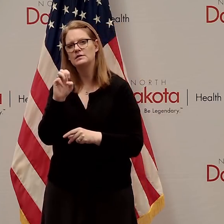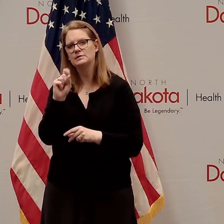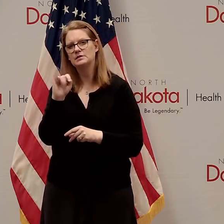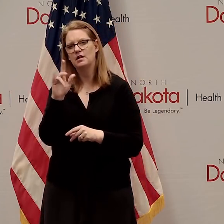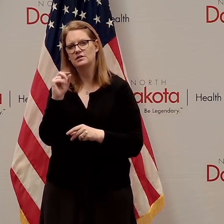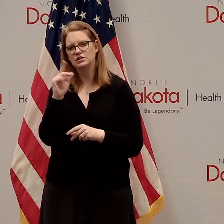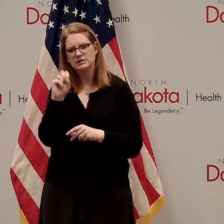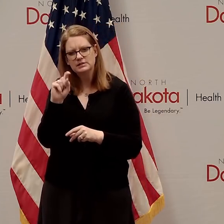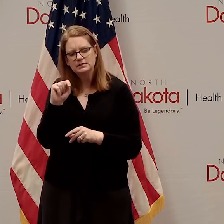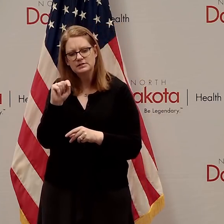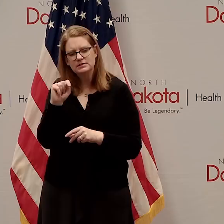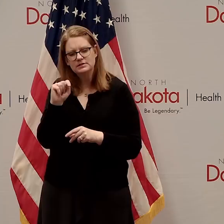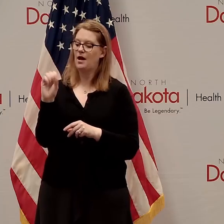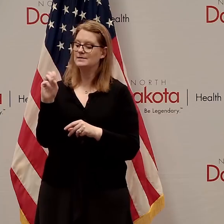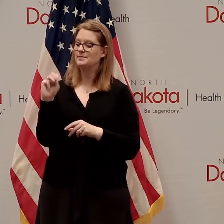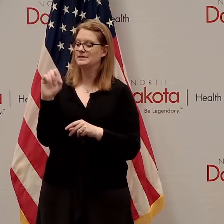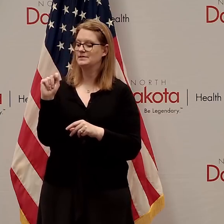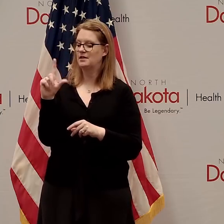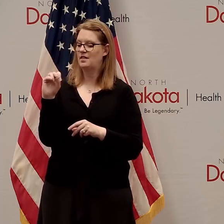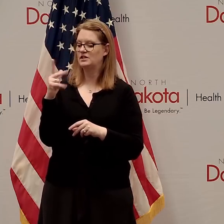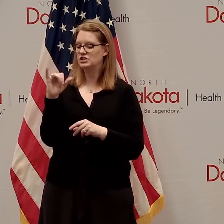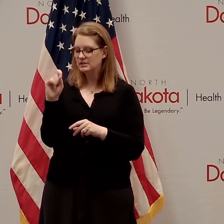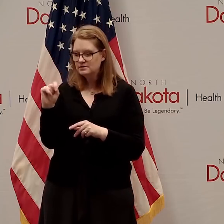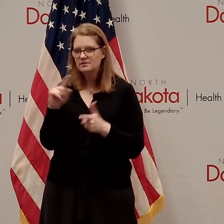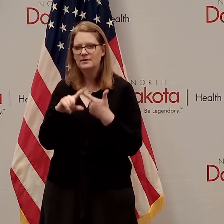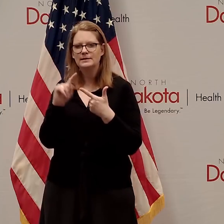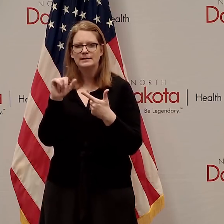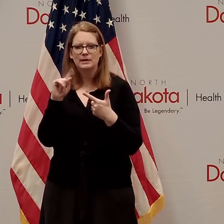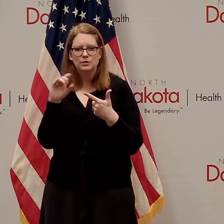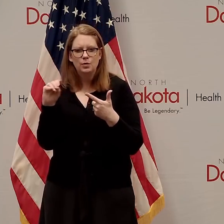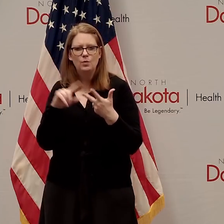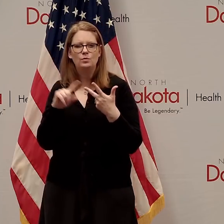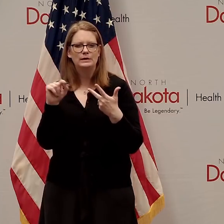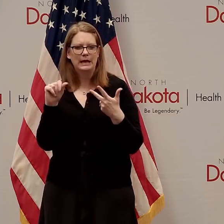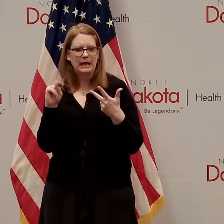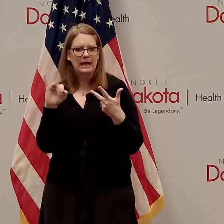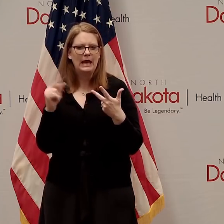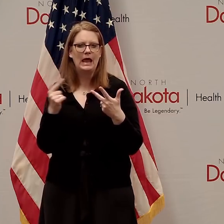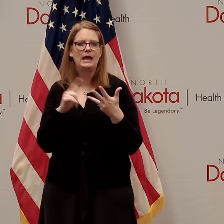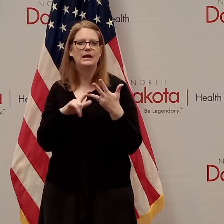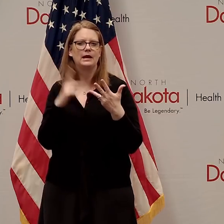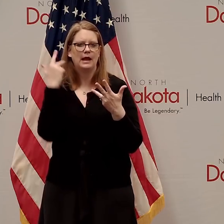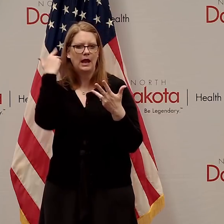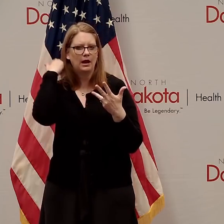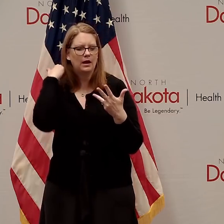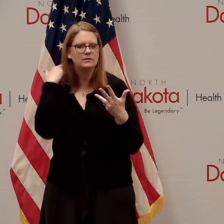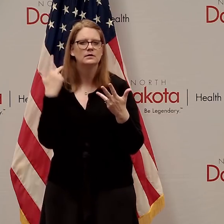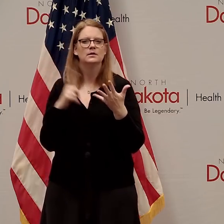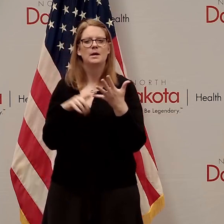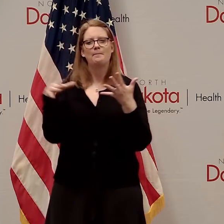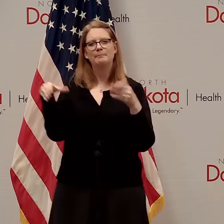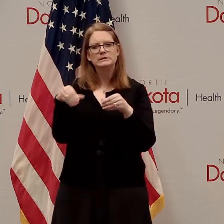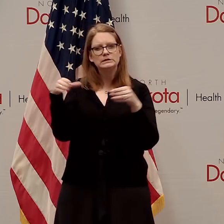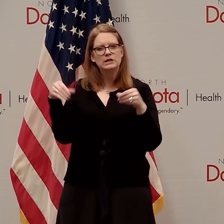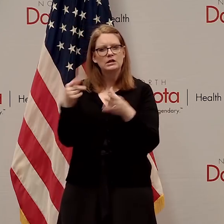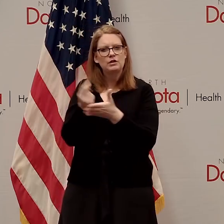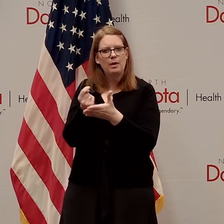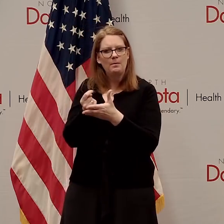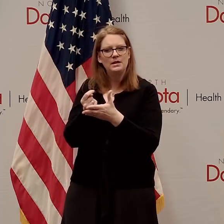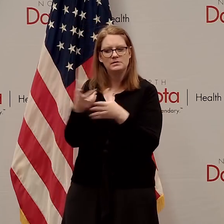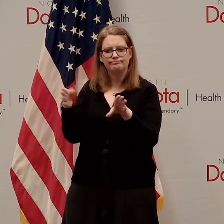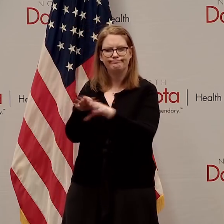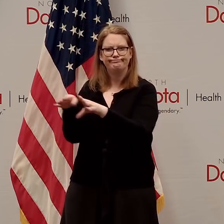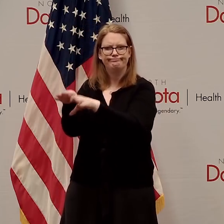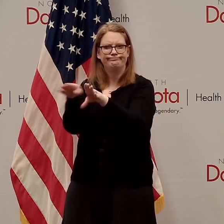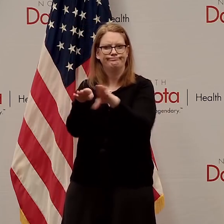salons, barbershops, tattoo parlors, tanning facilities, and massage therapist businesses.